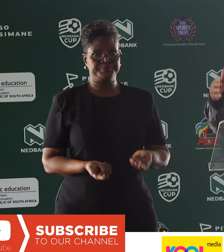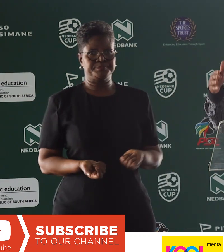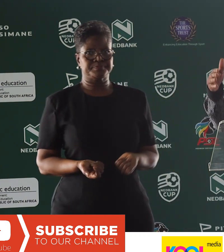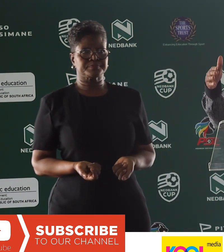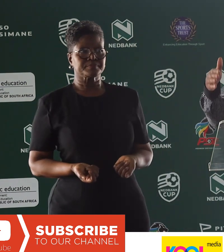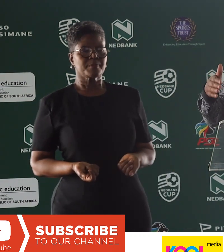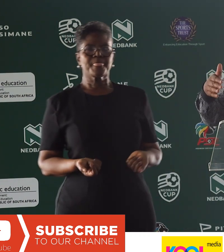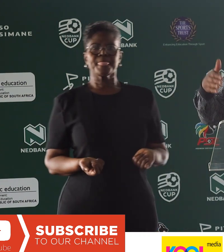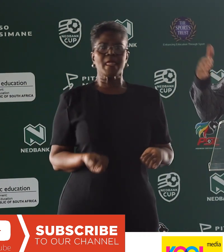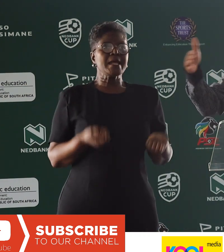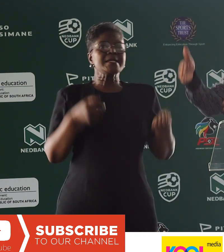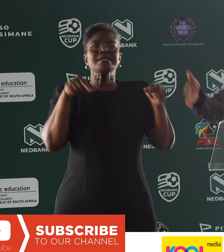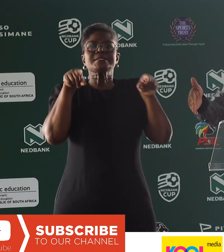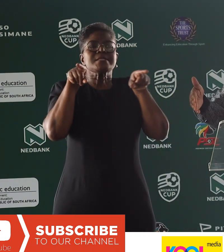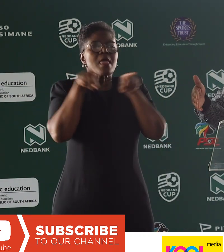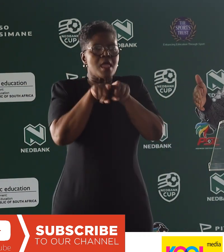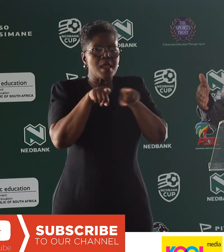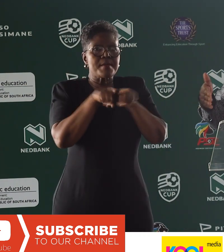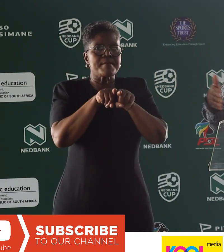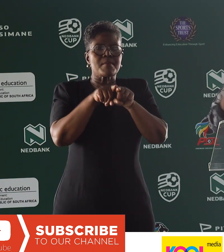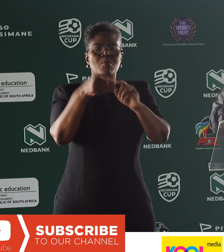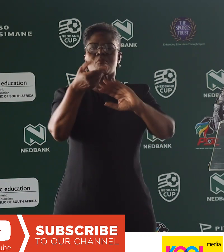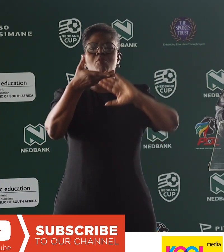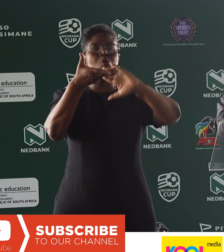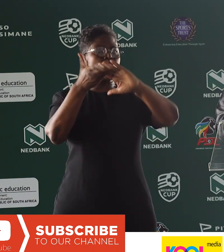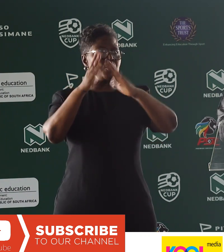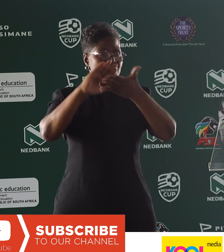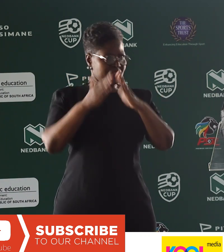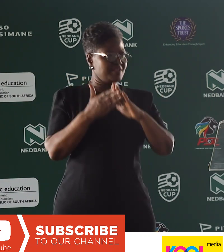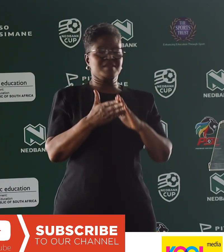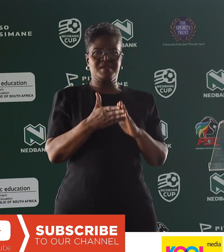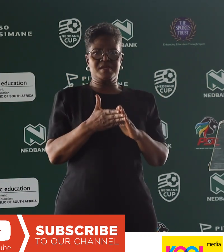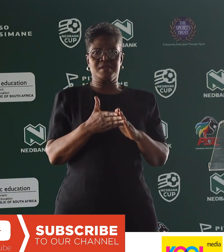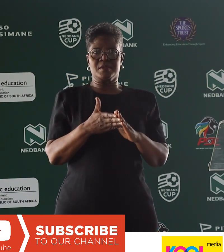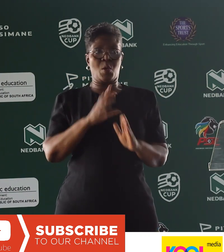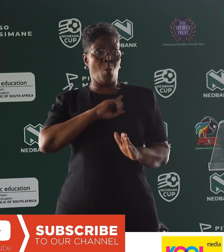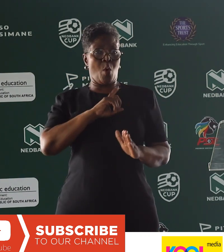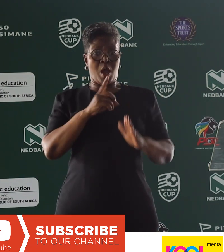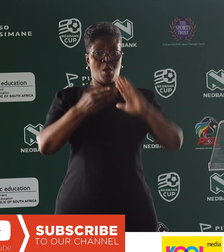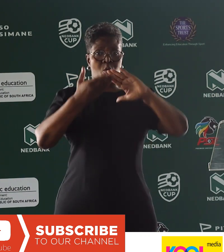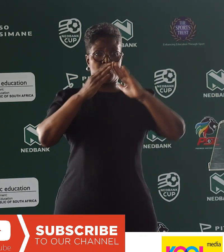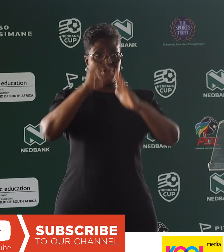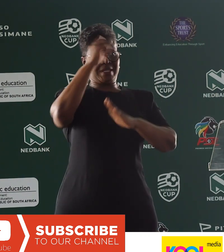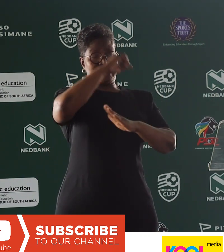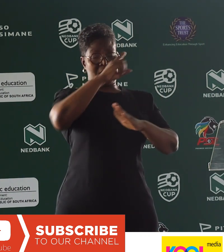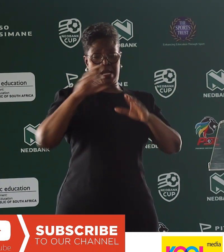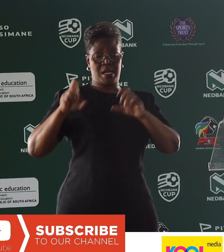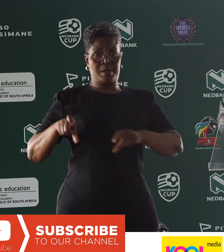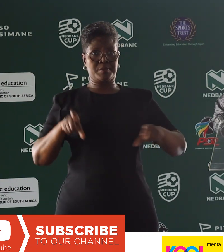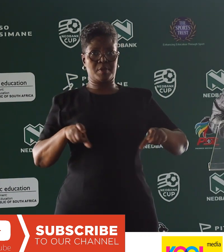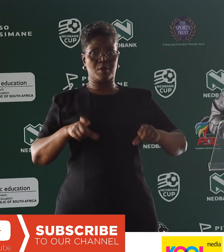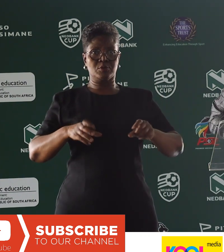We took the same community following weeks because the communities on Cape Town are divided by a railway line.